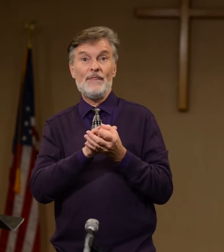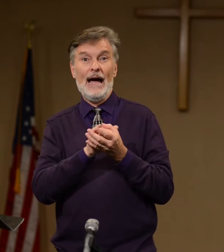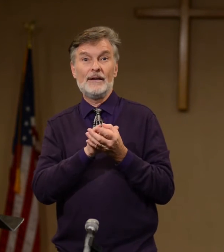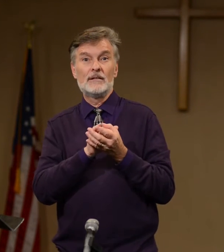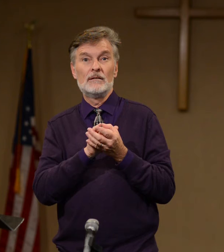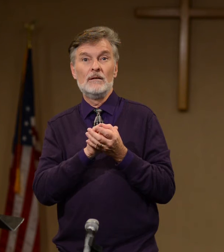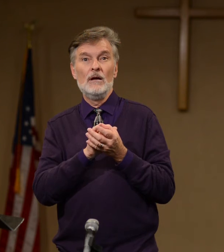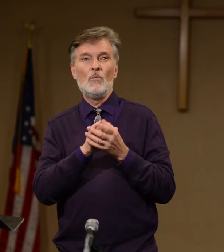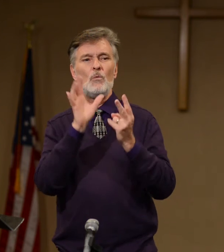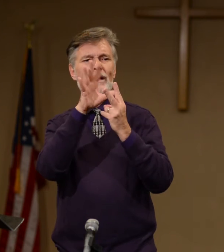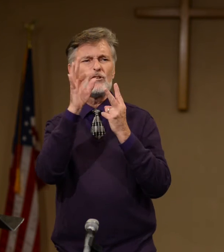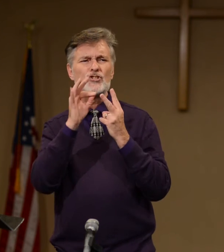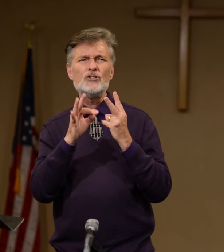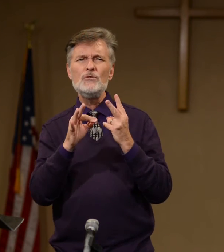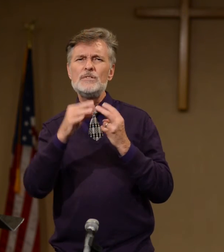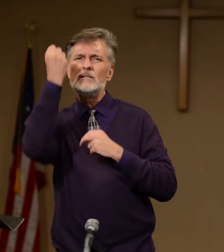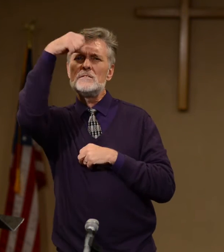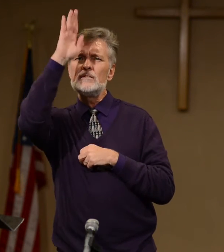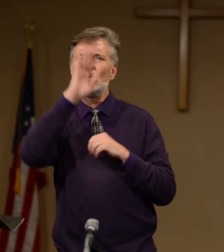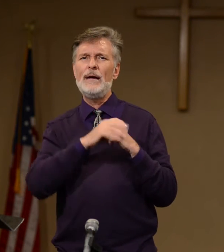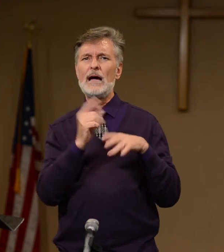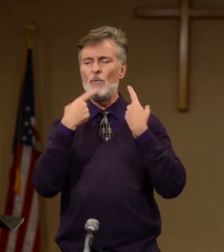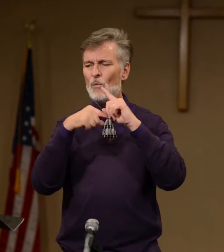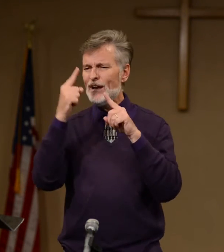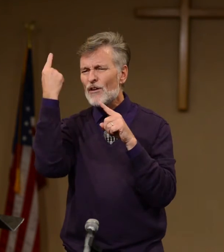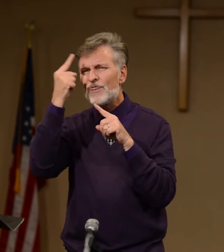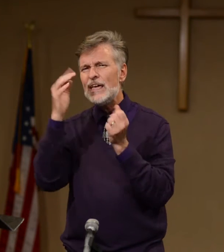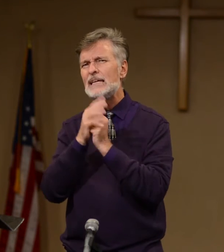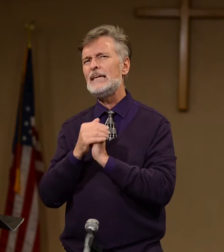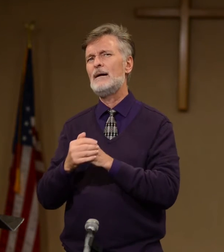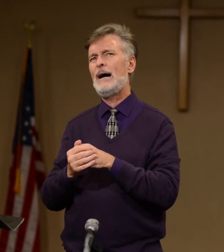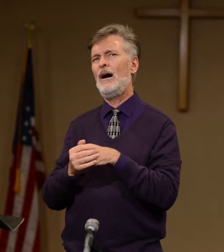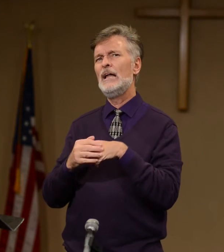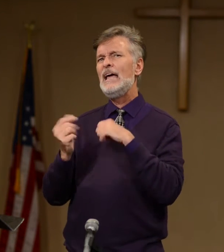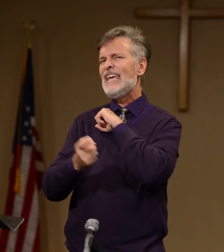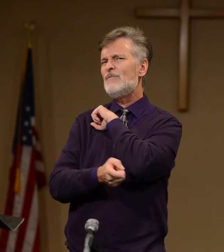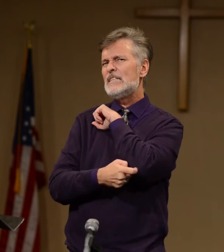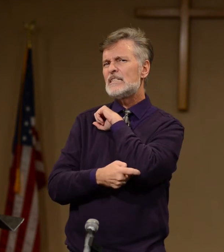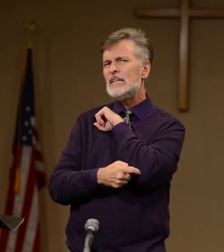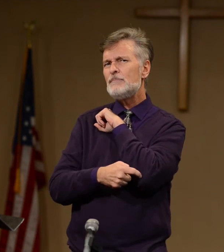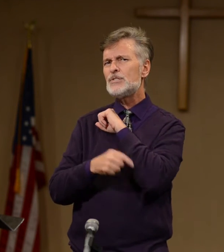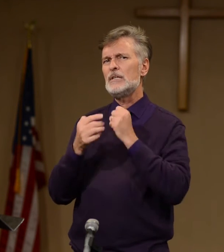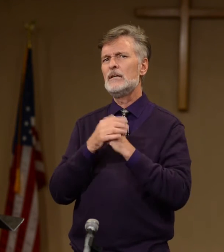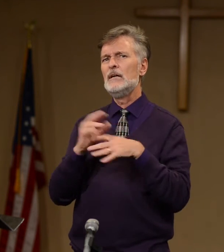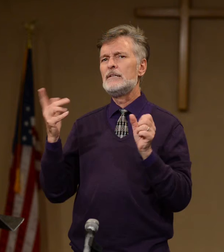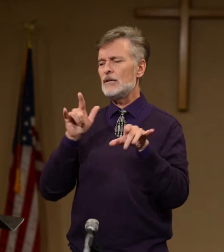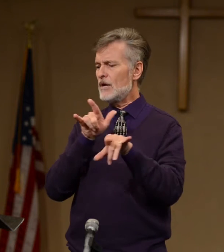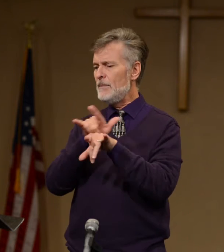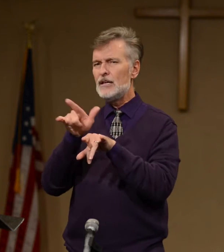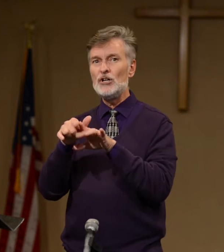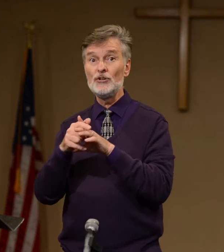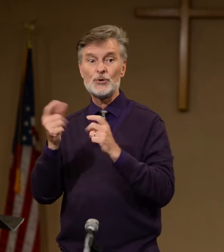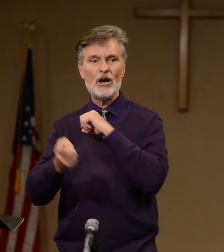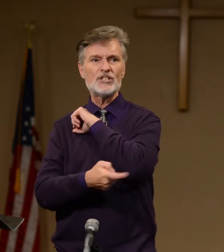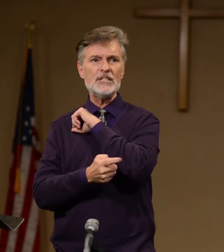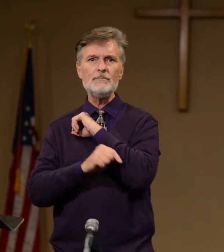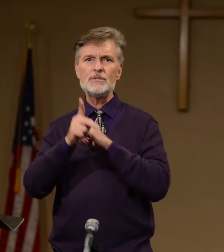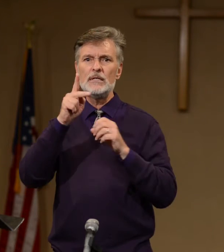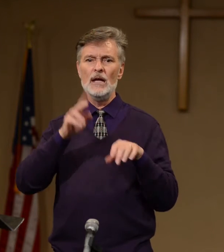that. When we are choosing to disobey God, when we are thinking about, even tempted to commit adultery or tempted